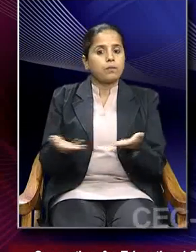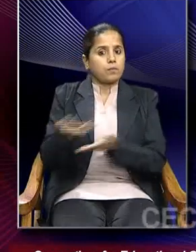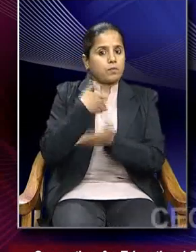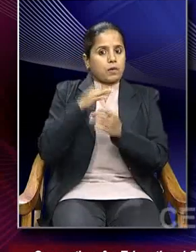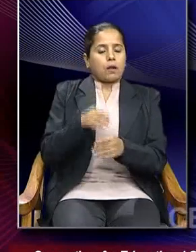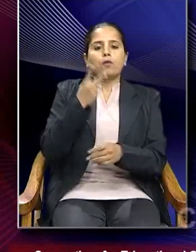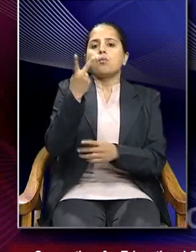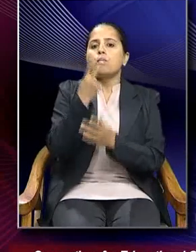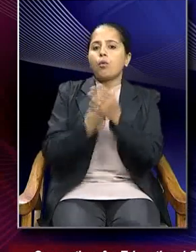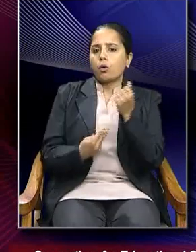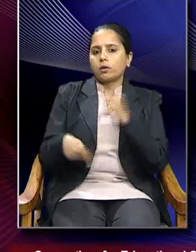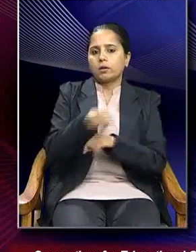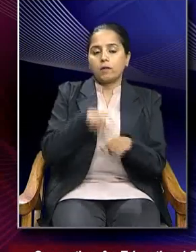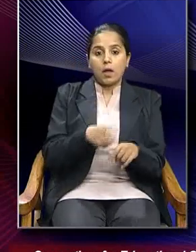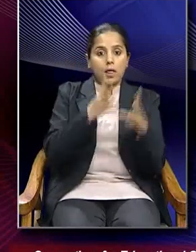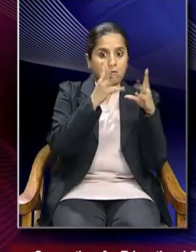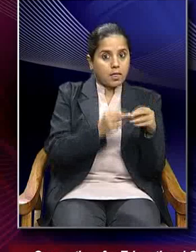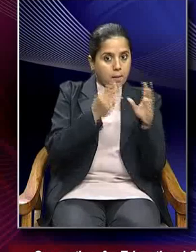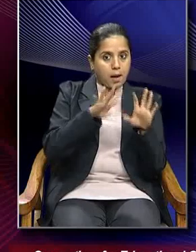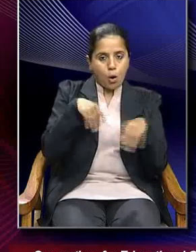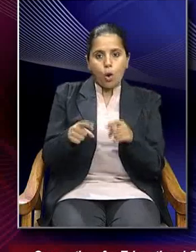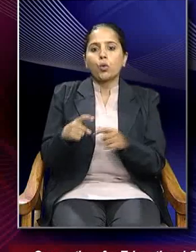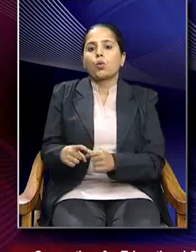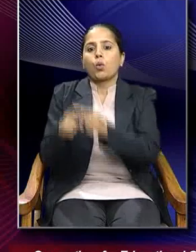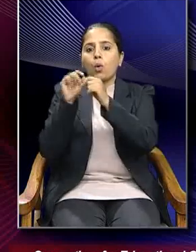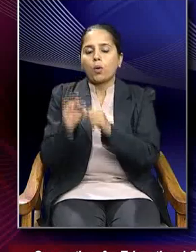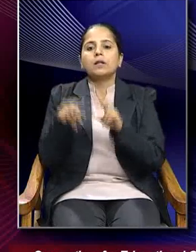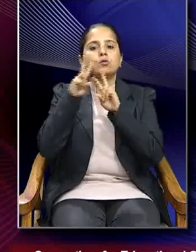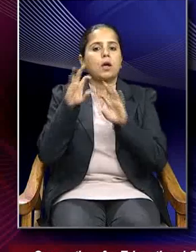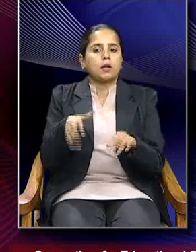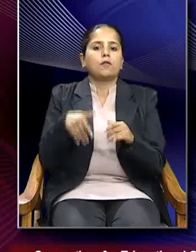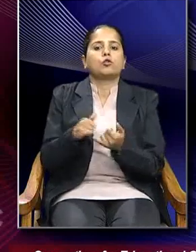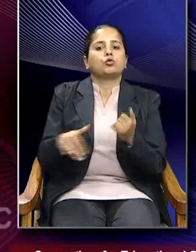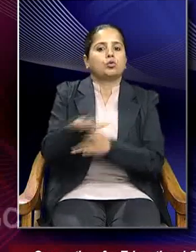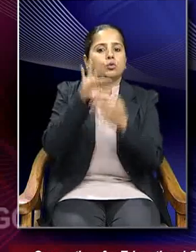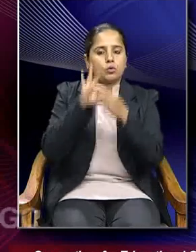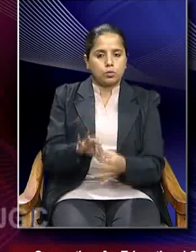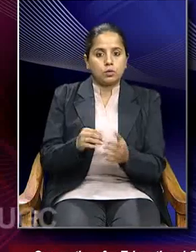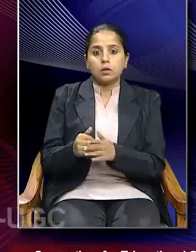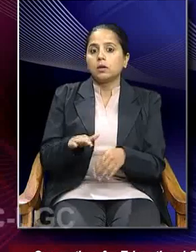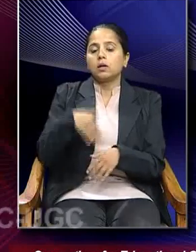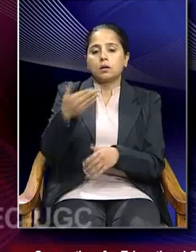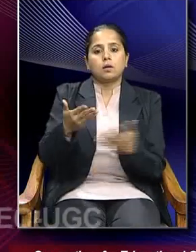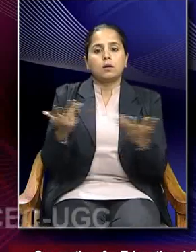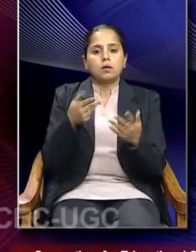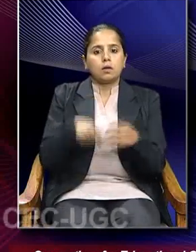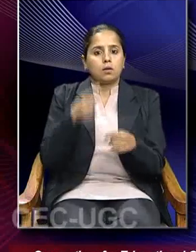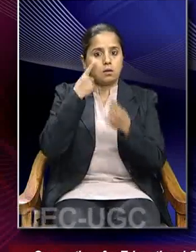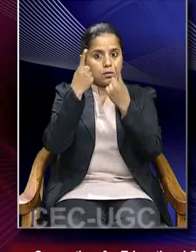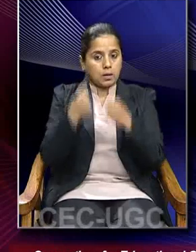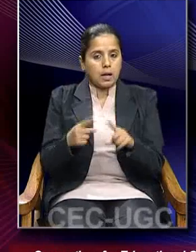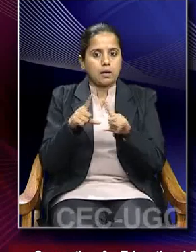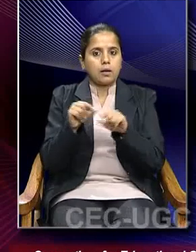both qualitative and quantitative research in sociology. Now, the next stage is analyzing